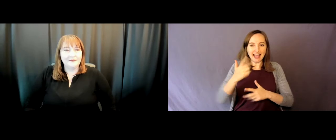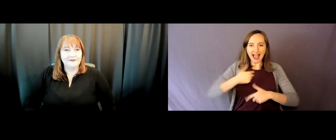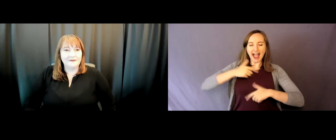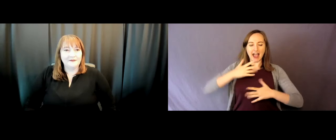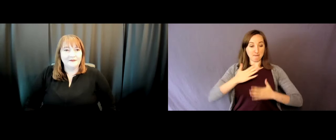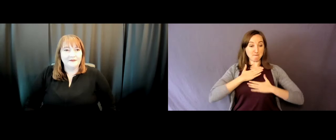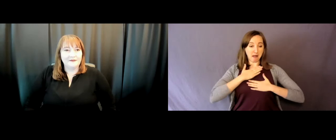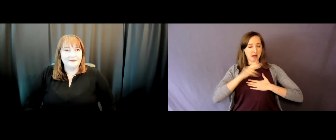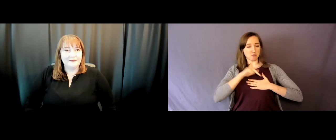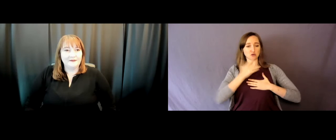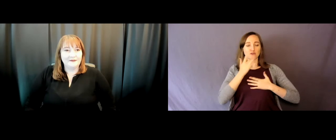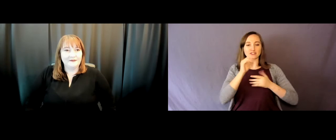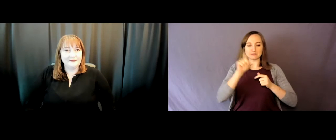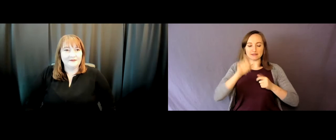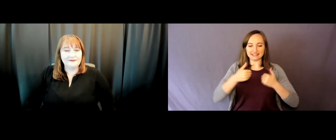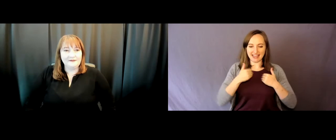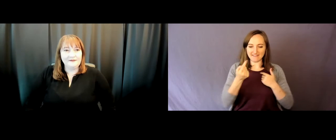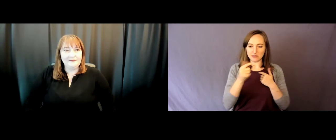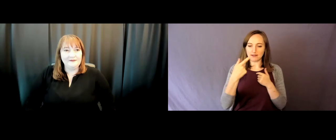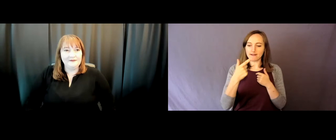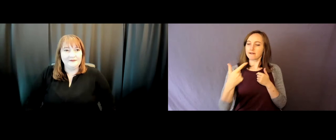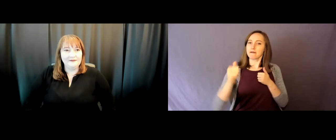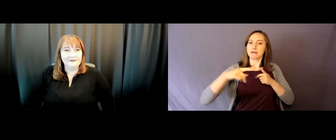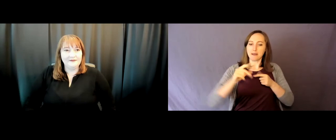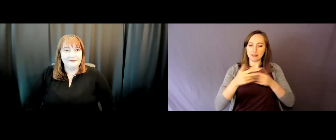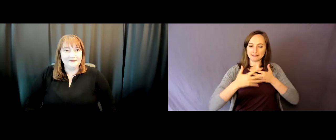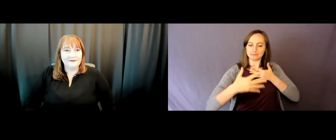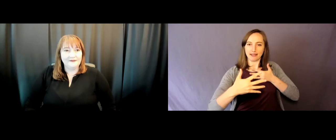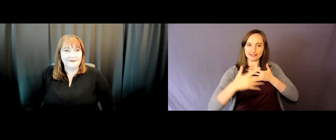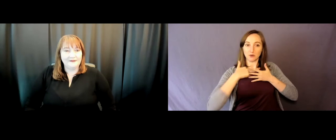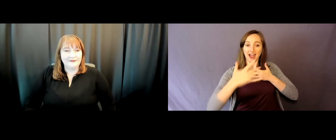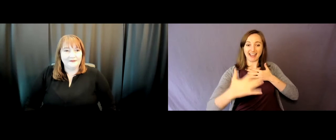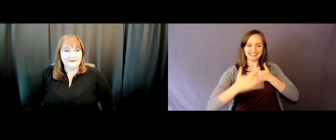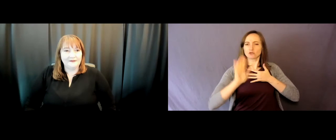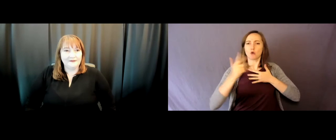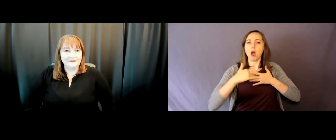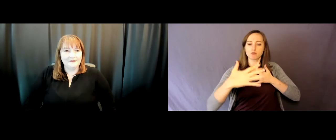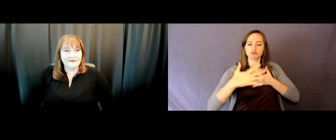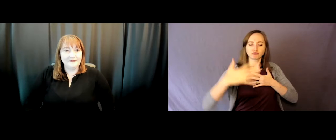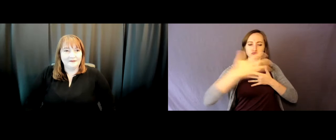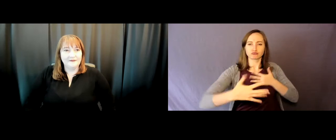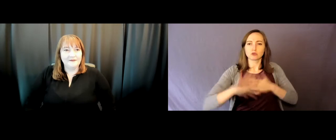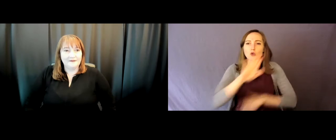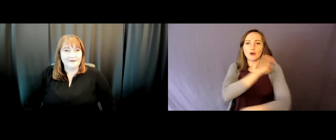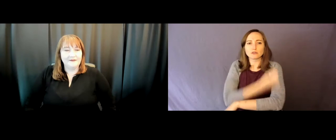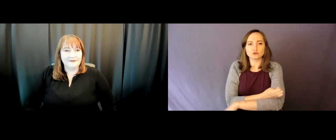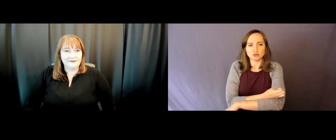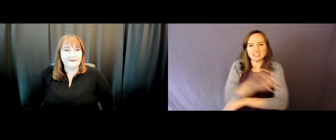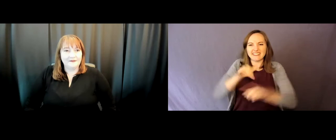have to have in between my chakra and my hand to your chakra. So I don't touch you. I just work with that energy, that